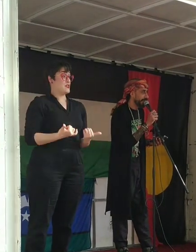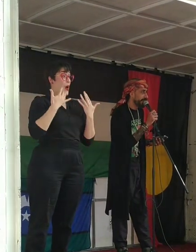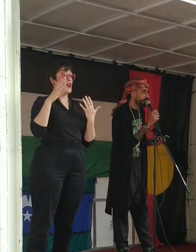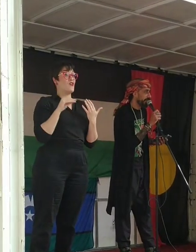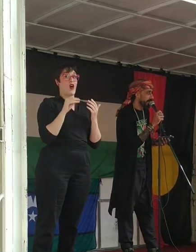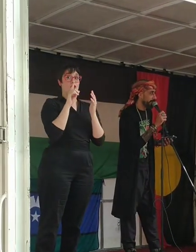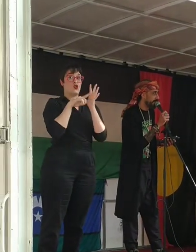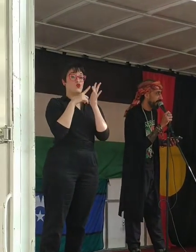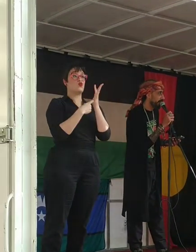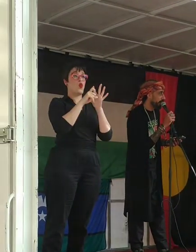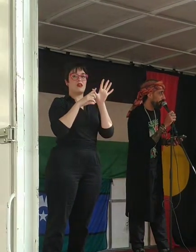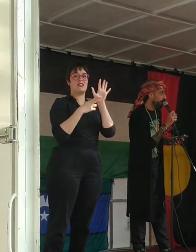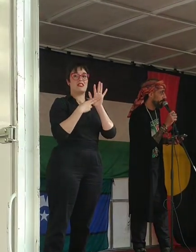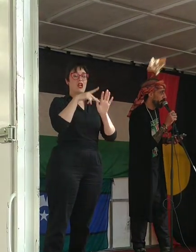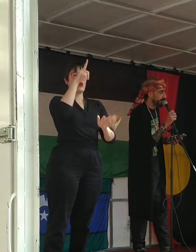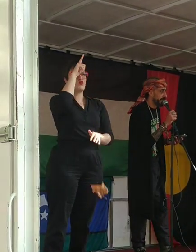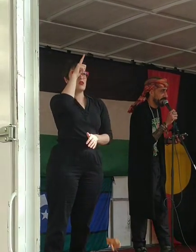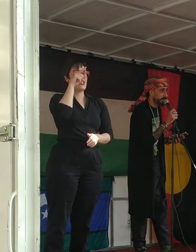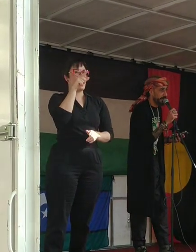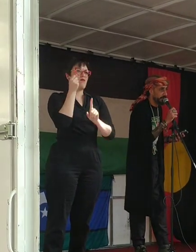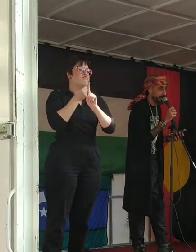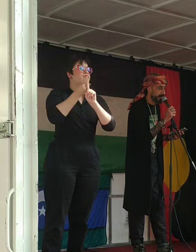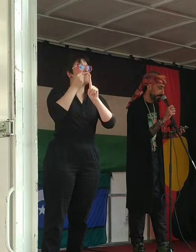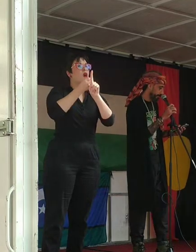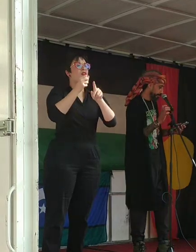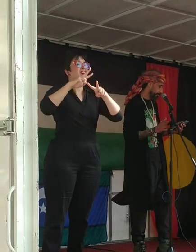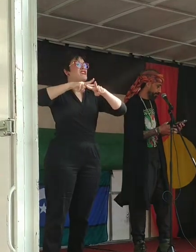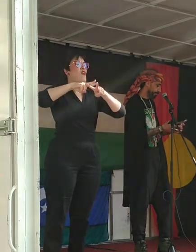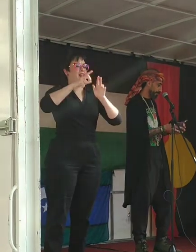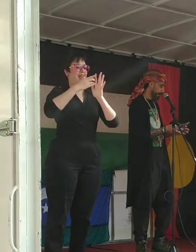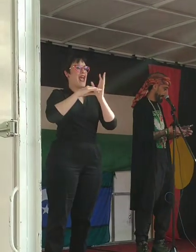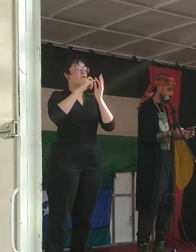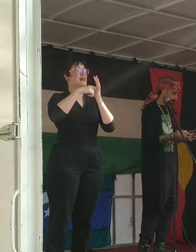been blocking the Israeli embassy more than 20 days back to back.